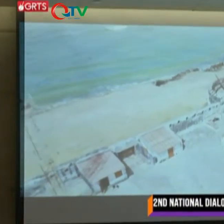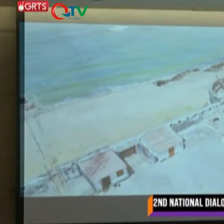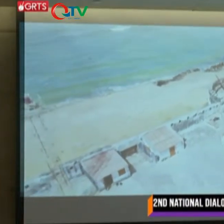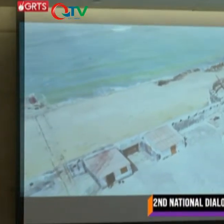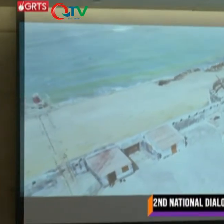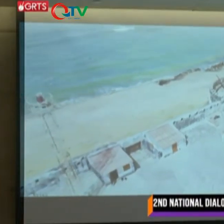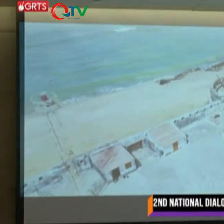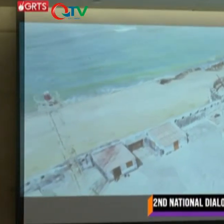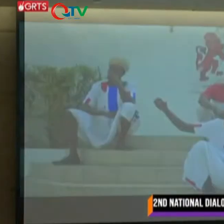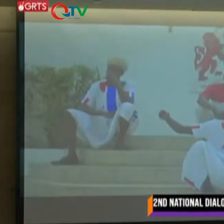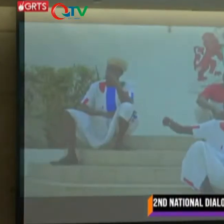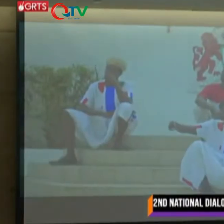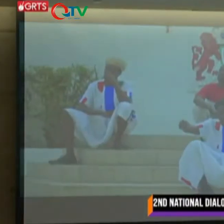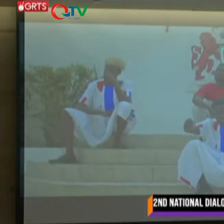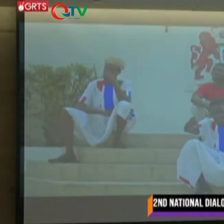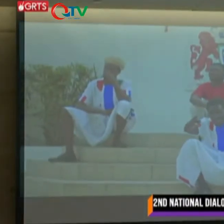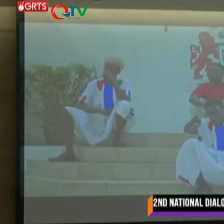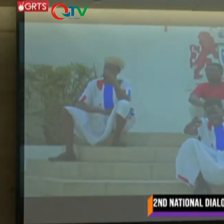like asters.